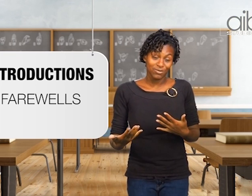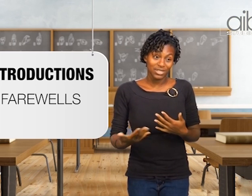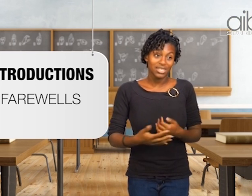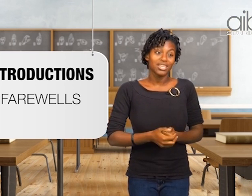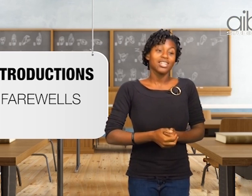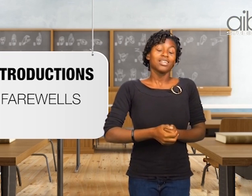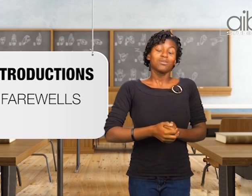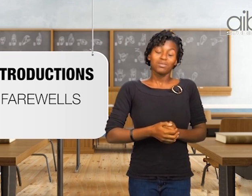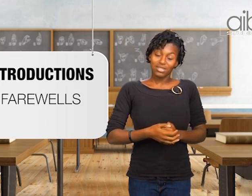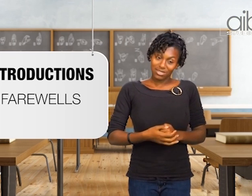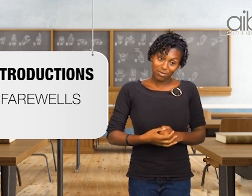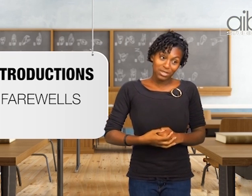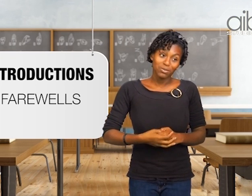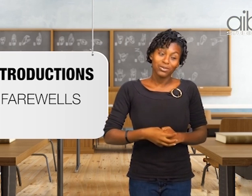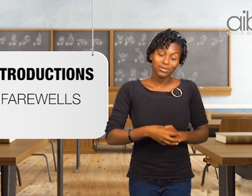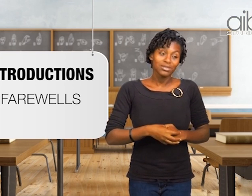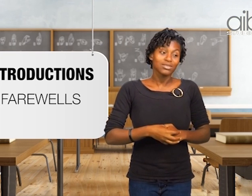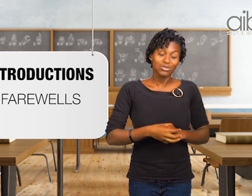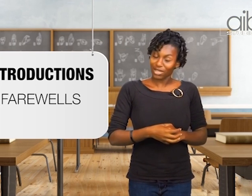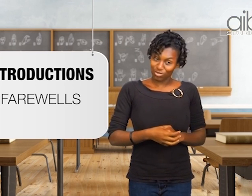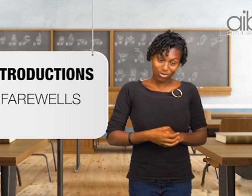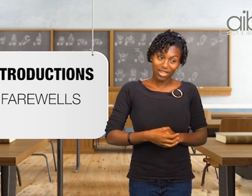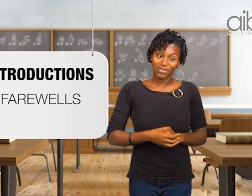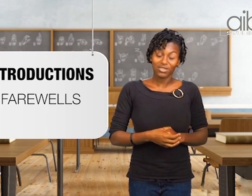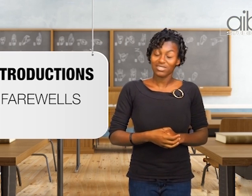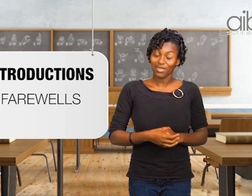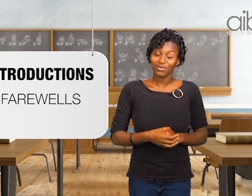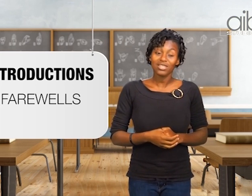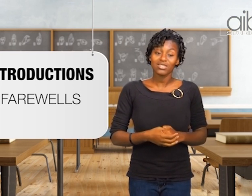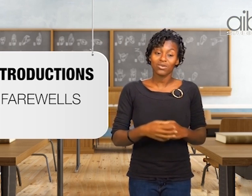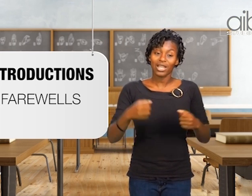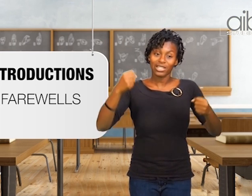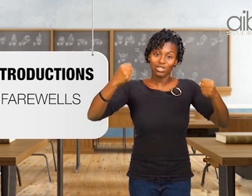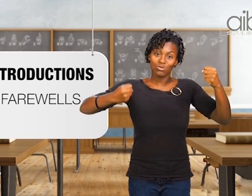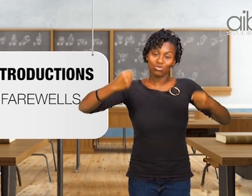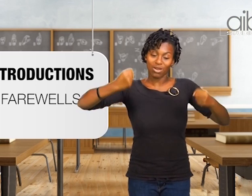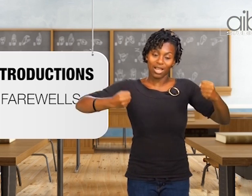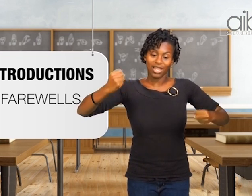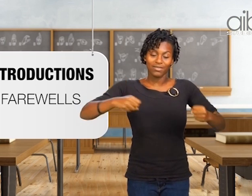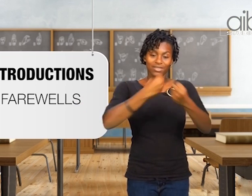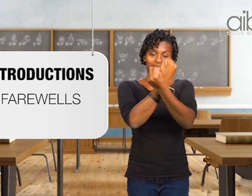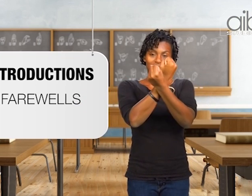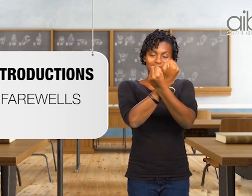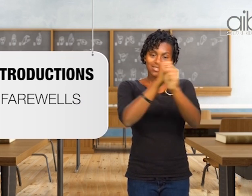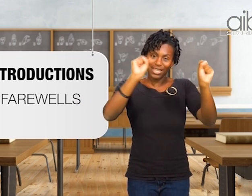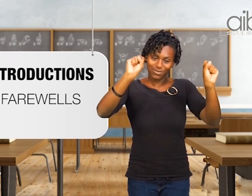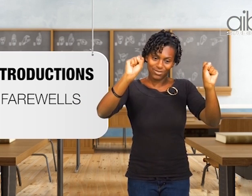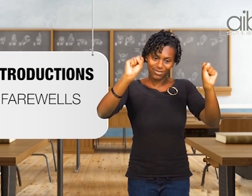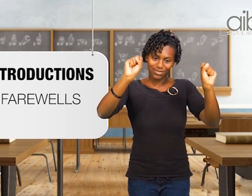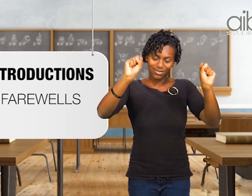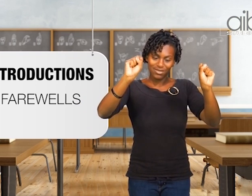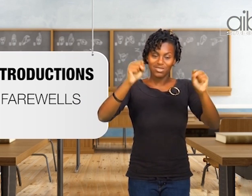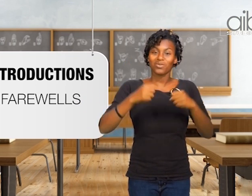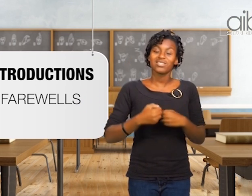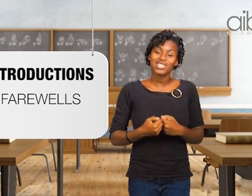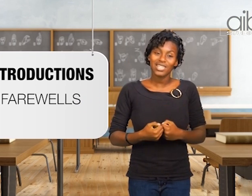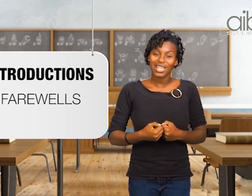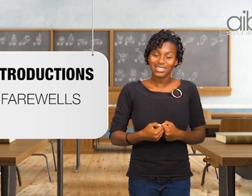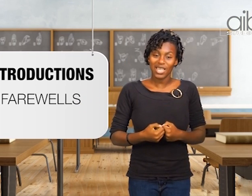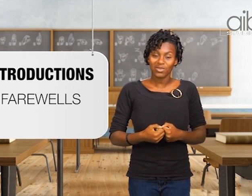safely, because some people do not drive very safely, so I like to drive safe. So once again, that sign looks